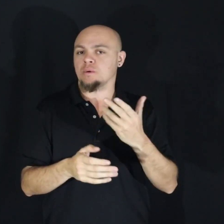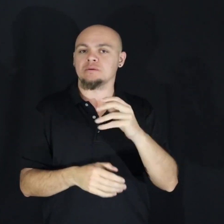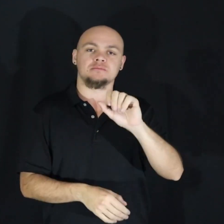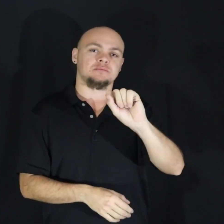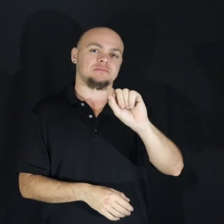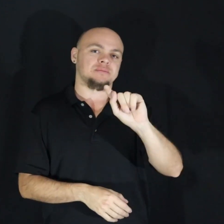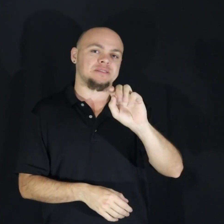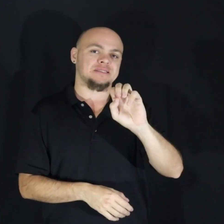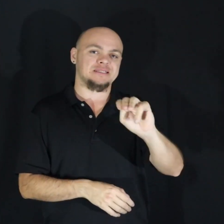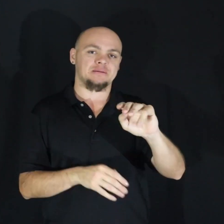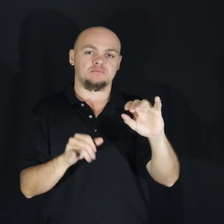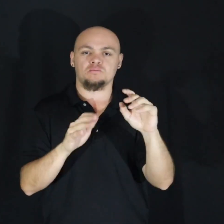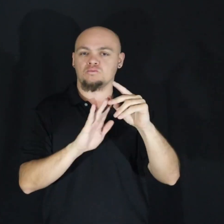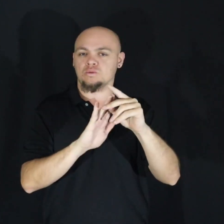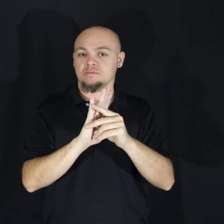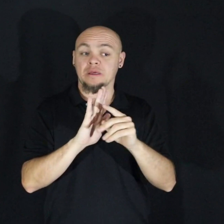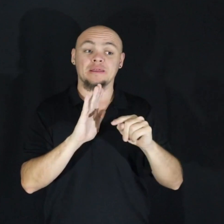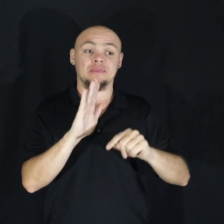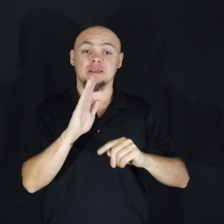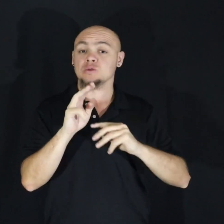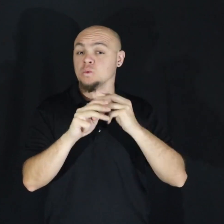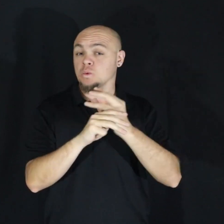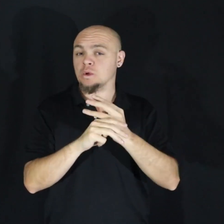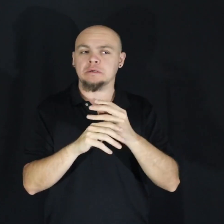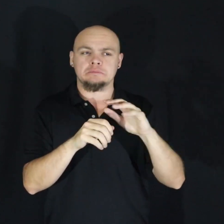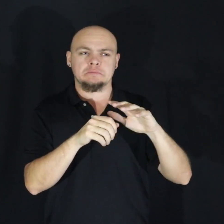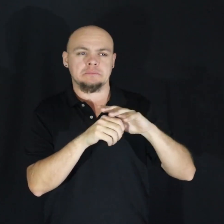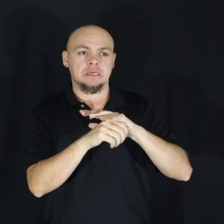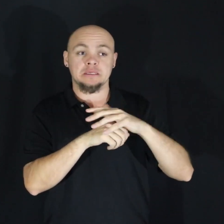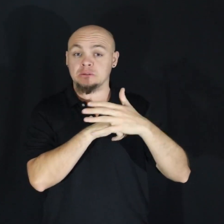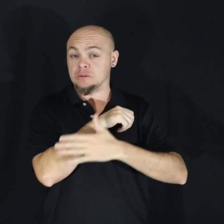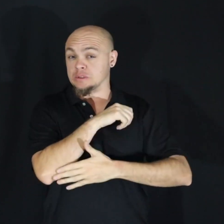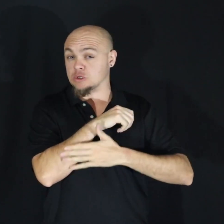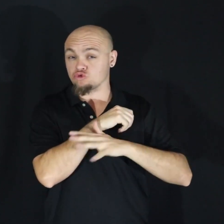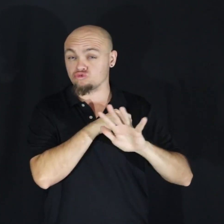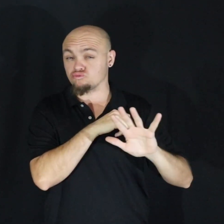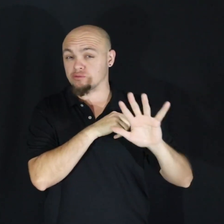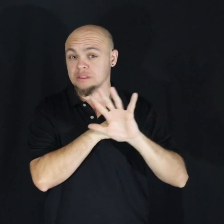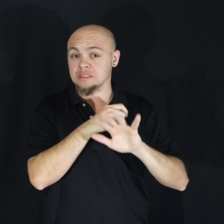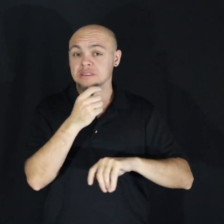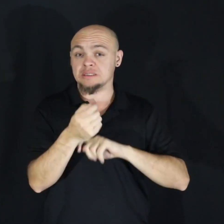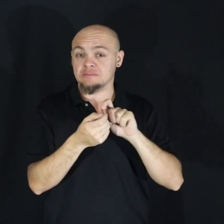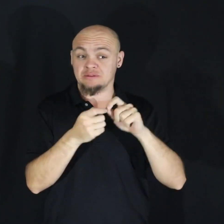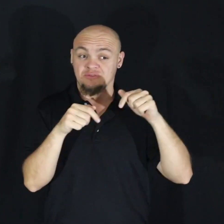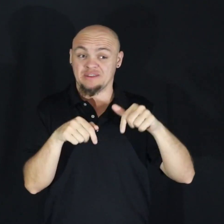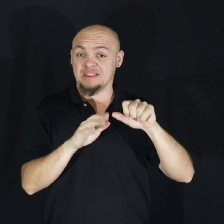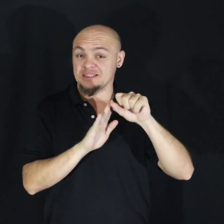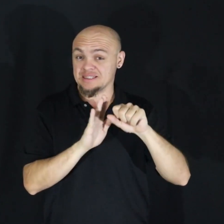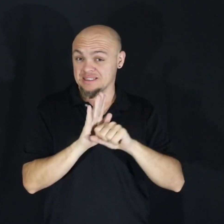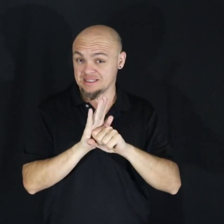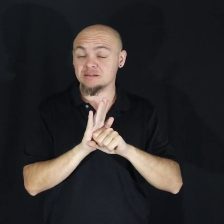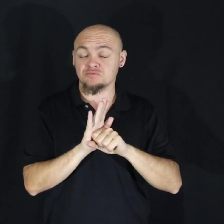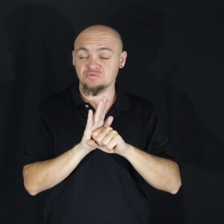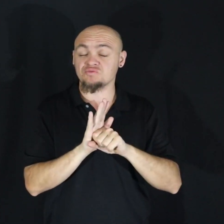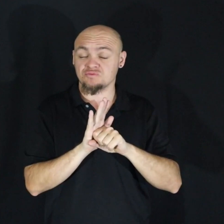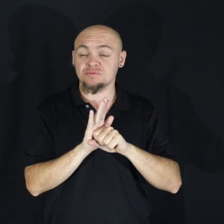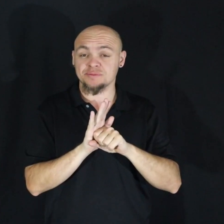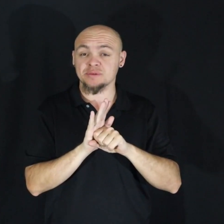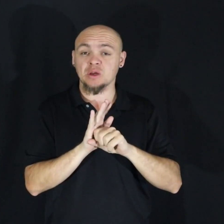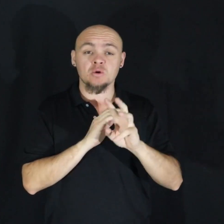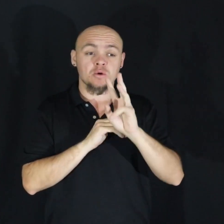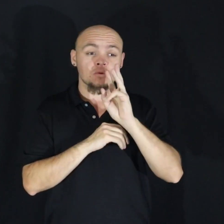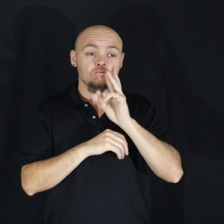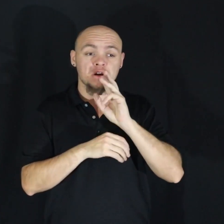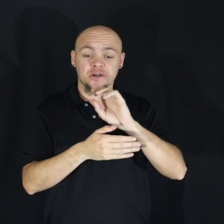More importantly, there are places in this world, places in this country, more specifically places in this state where their water needs